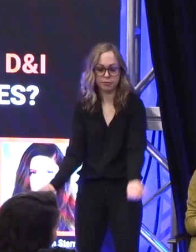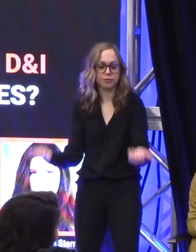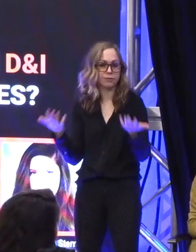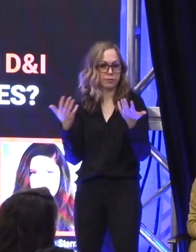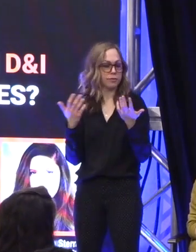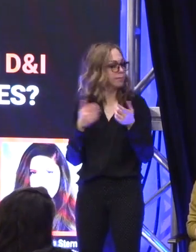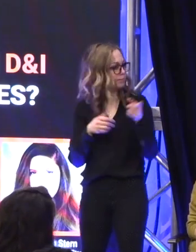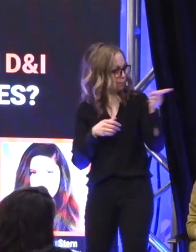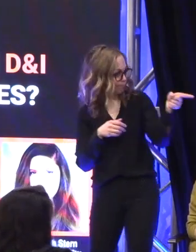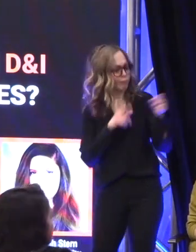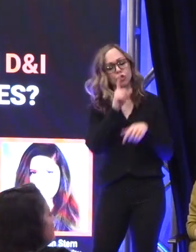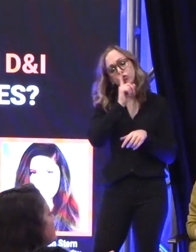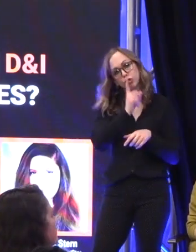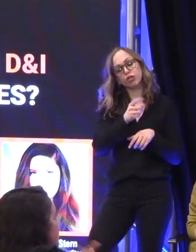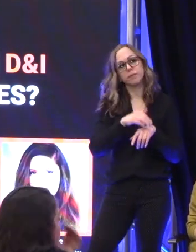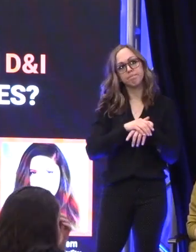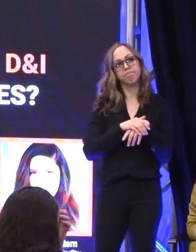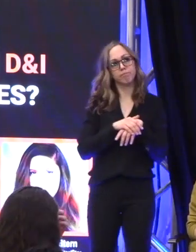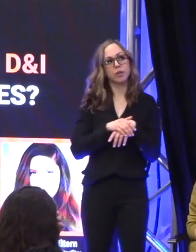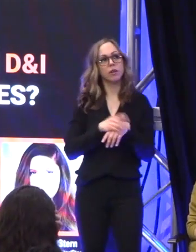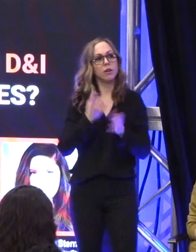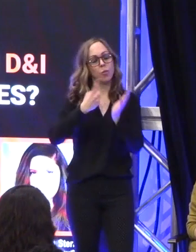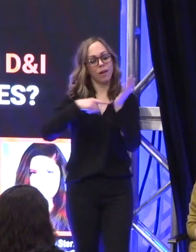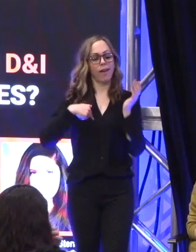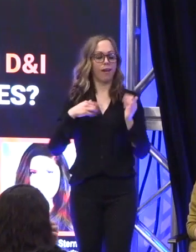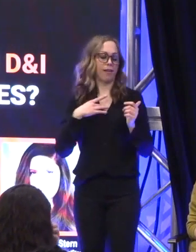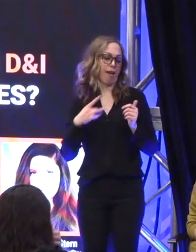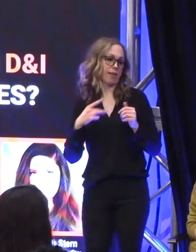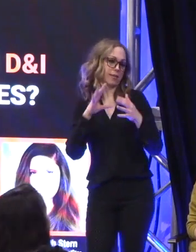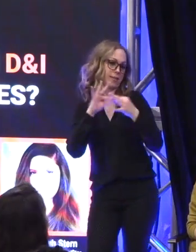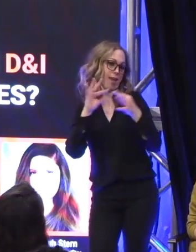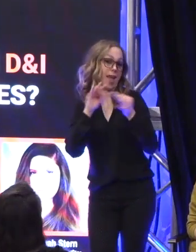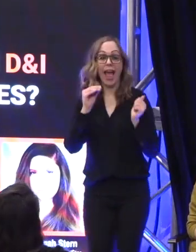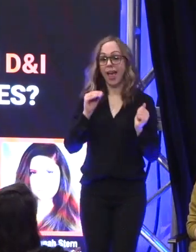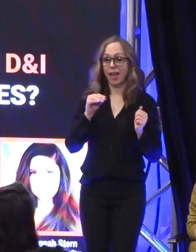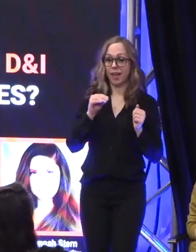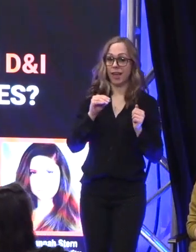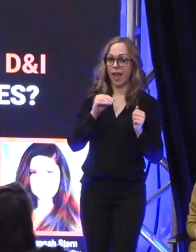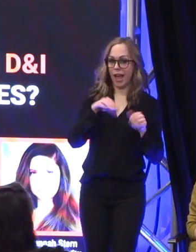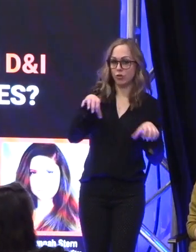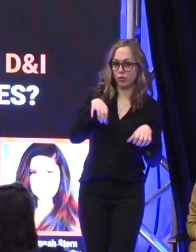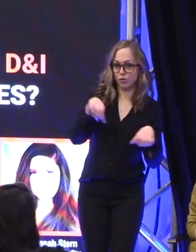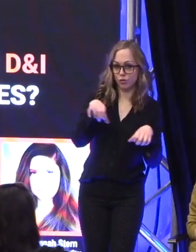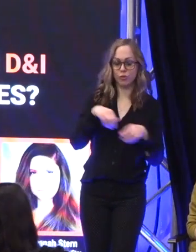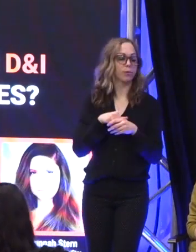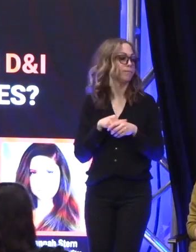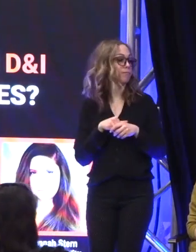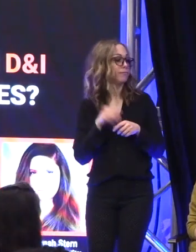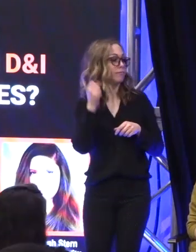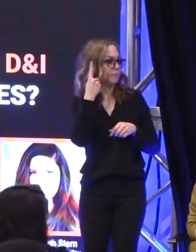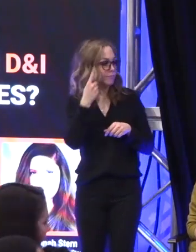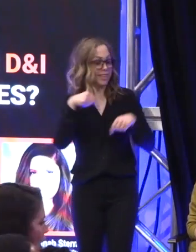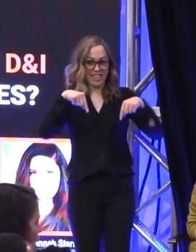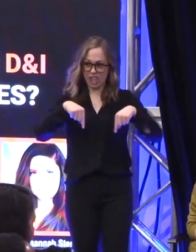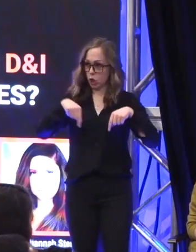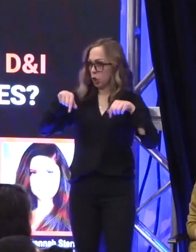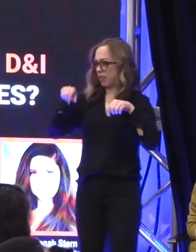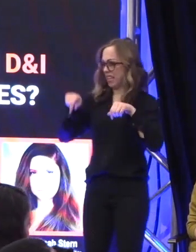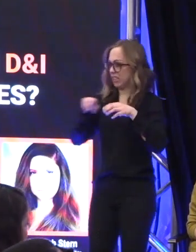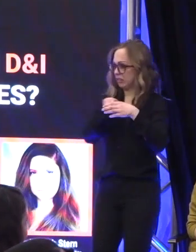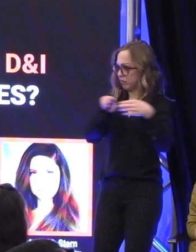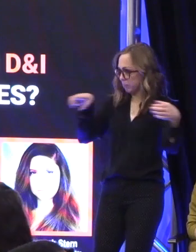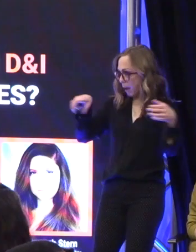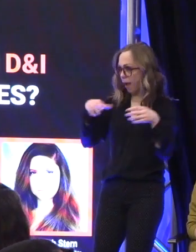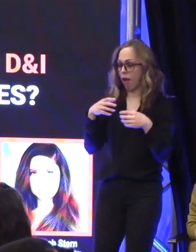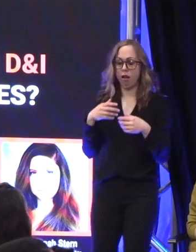trend. Right, so there's something that I like to say and do, you know, so we're here and we're at this forum, and I think this is great because I think